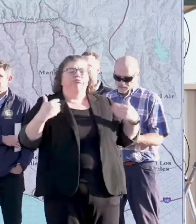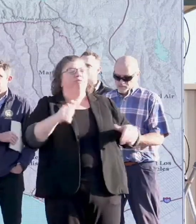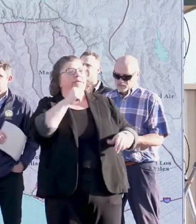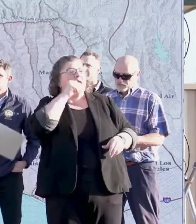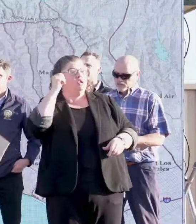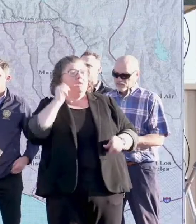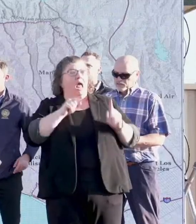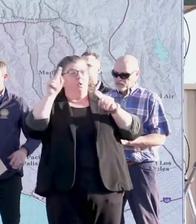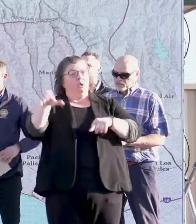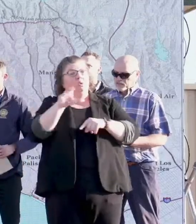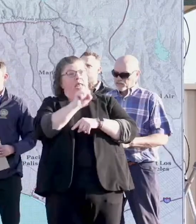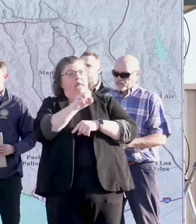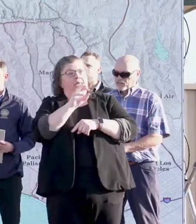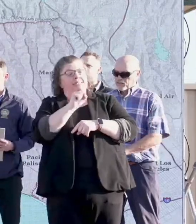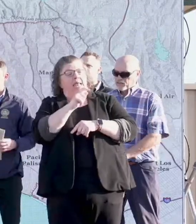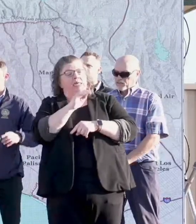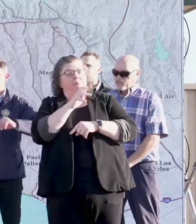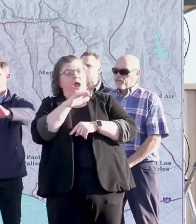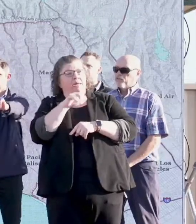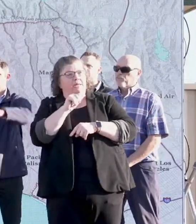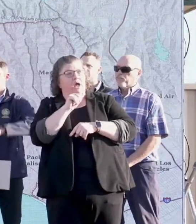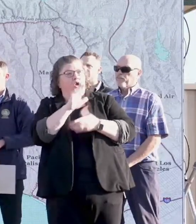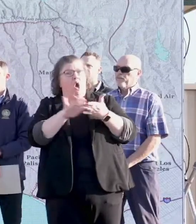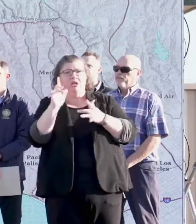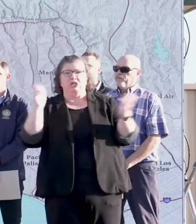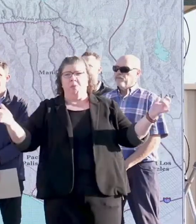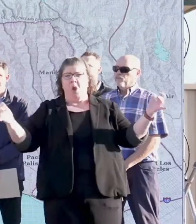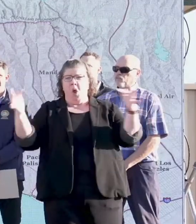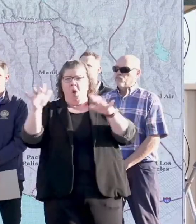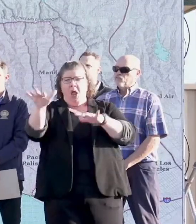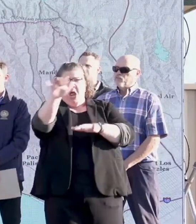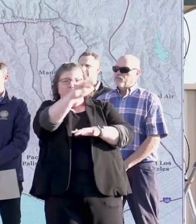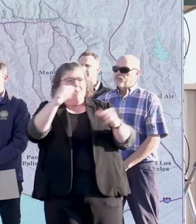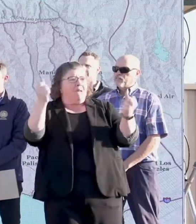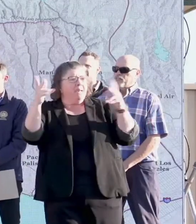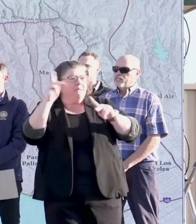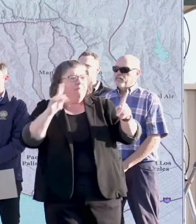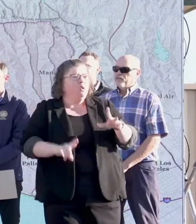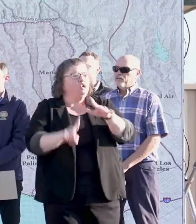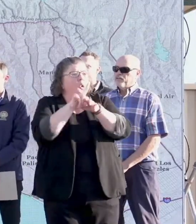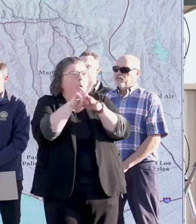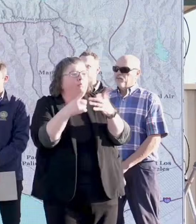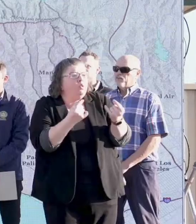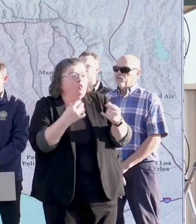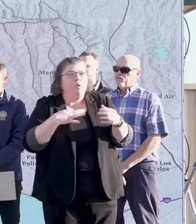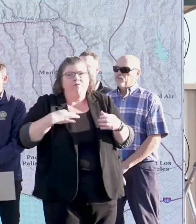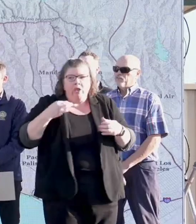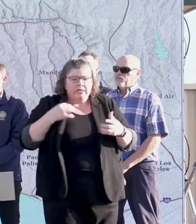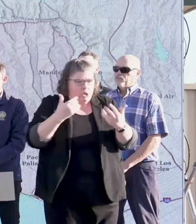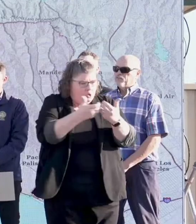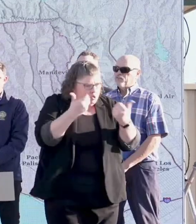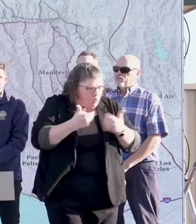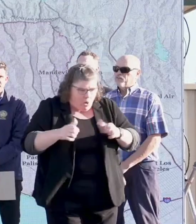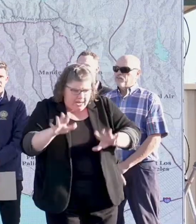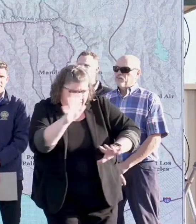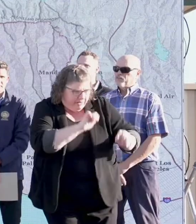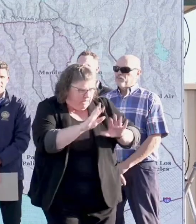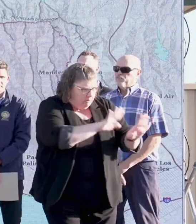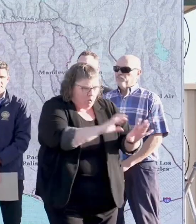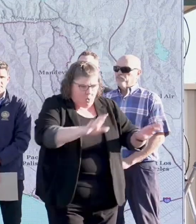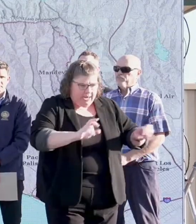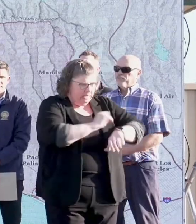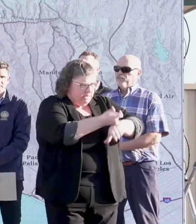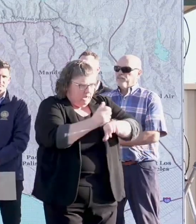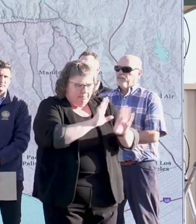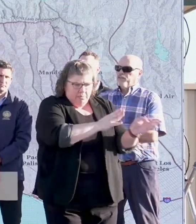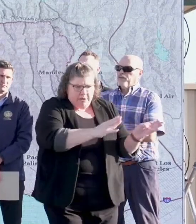Monica College, where hundreds of people had heeded the call, and they literally showed up to volunteer with the sorting efforts to ensure that we can make sure that